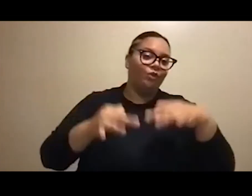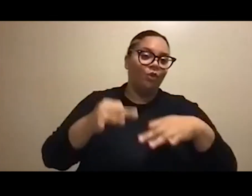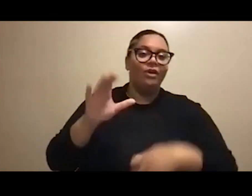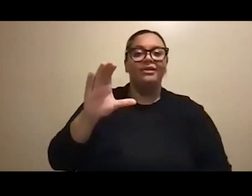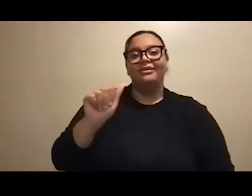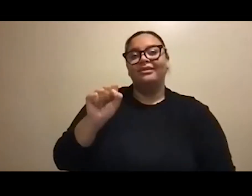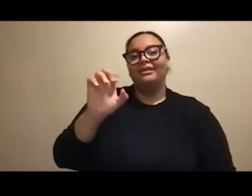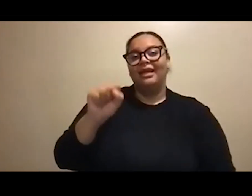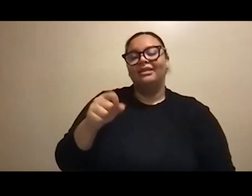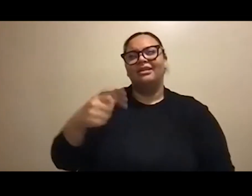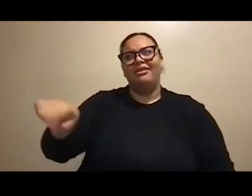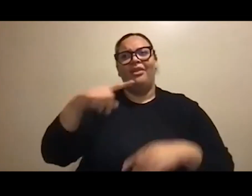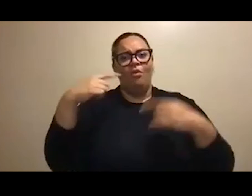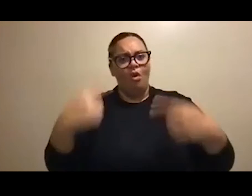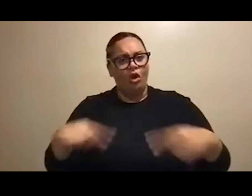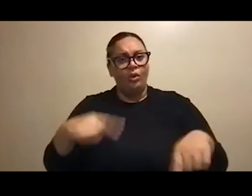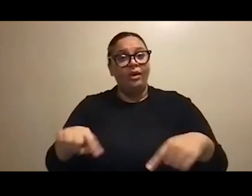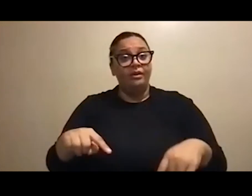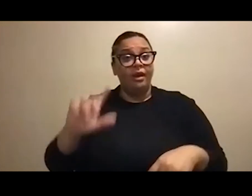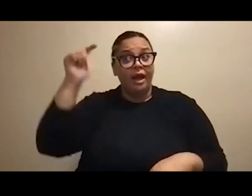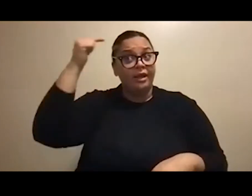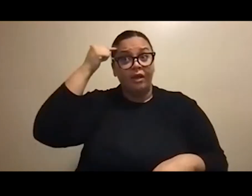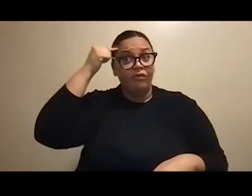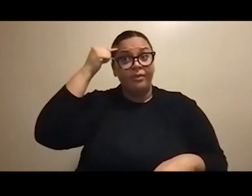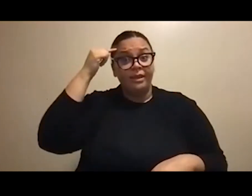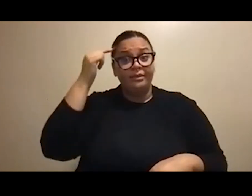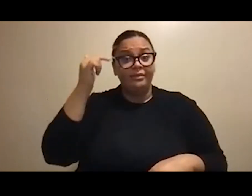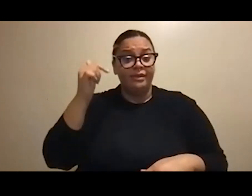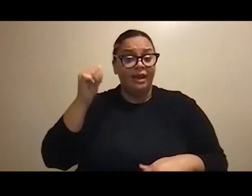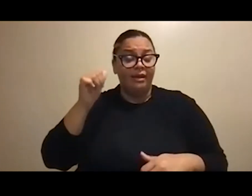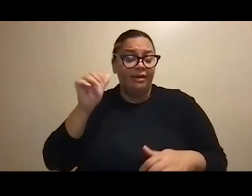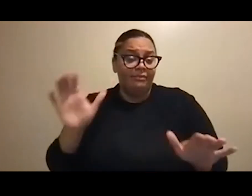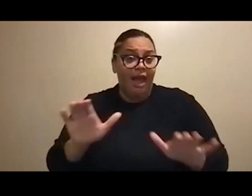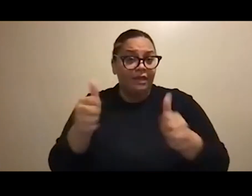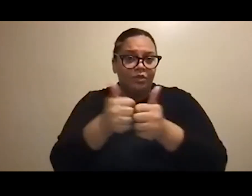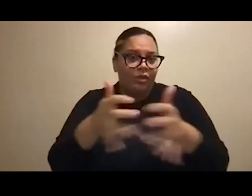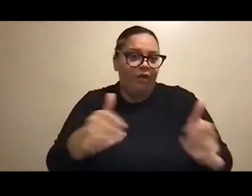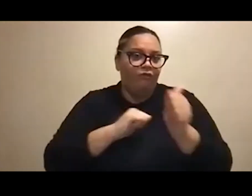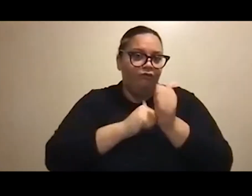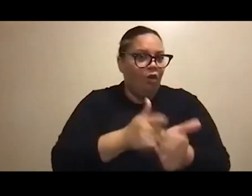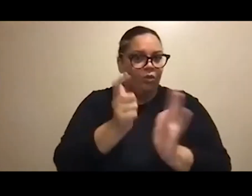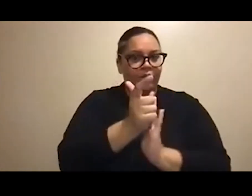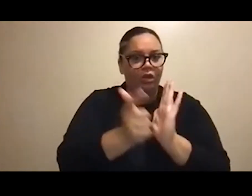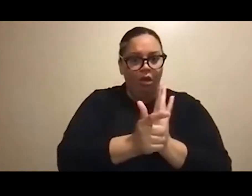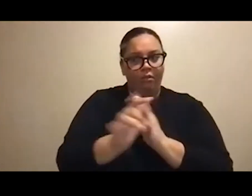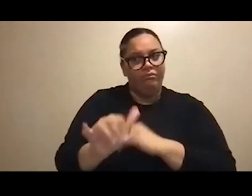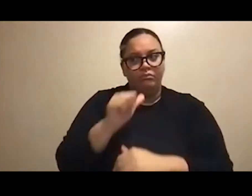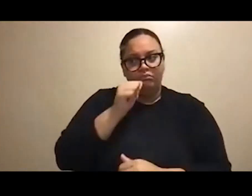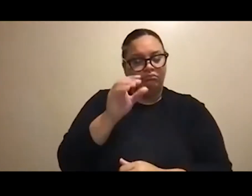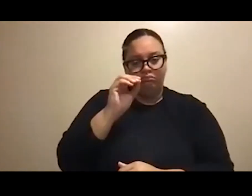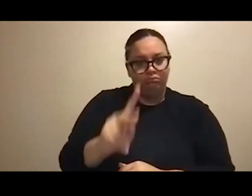is the government acted arbitrarily. They were not playing by the rules when they tried to regulate or to